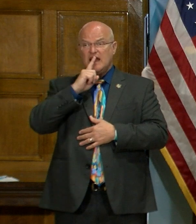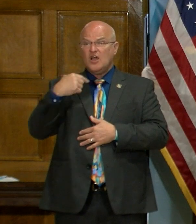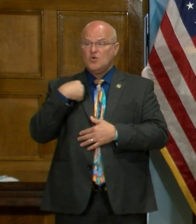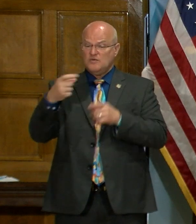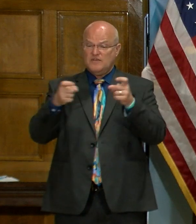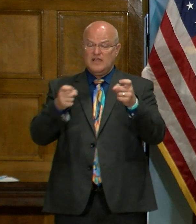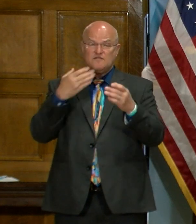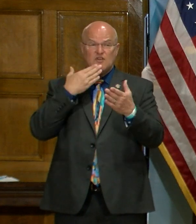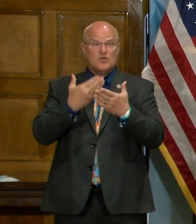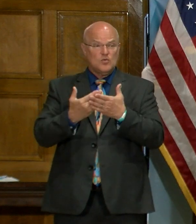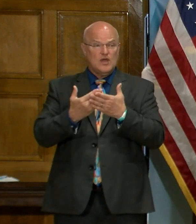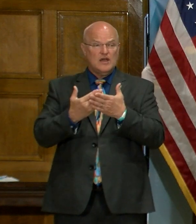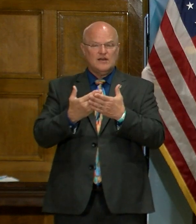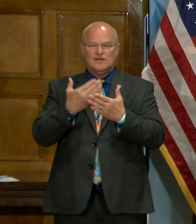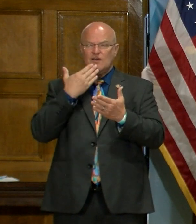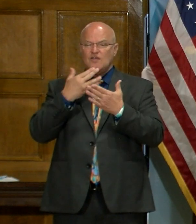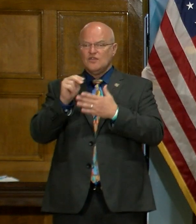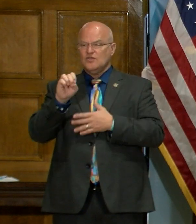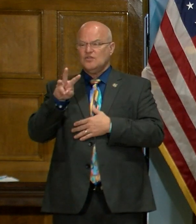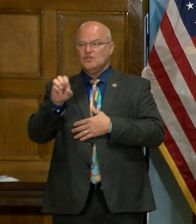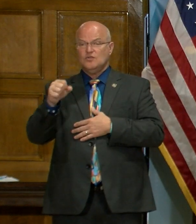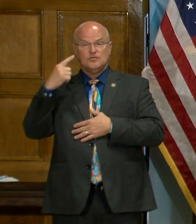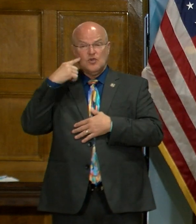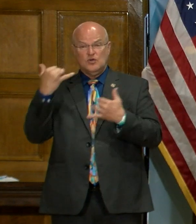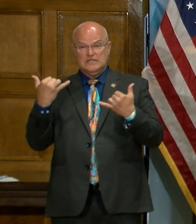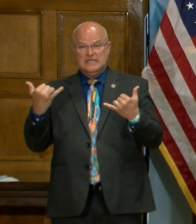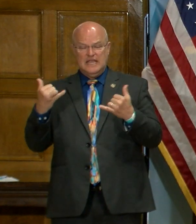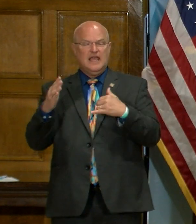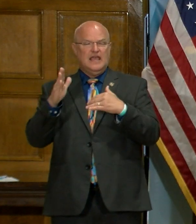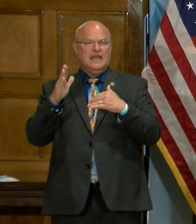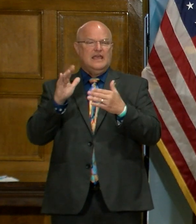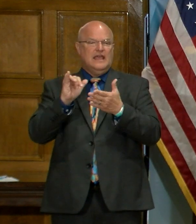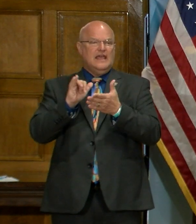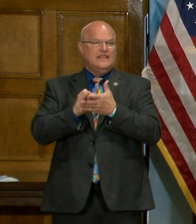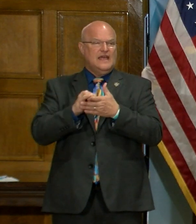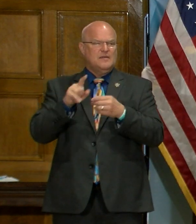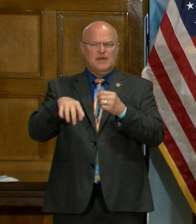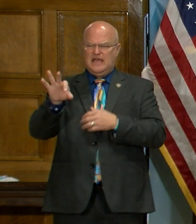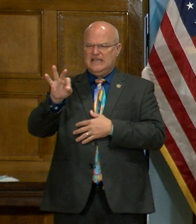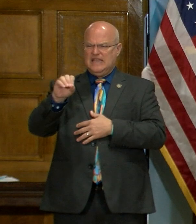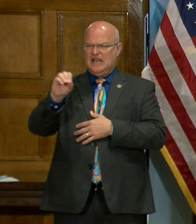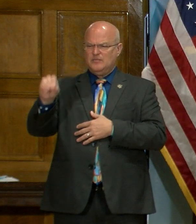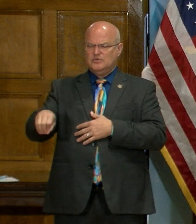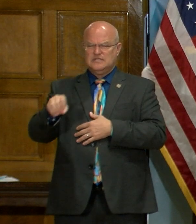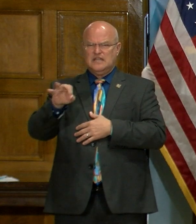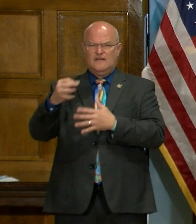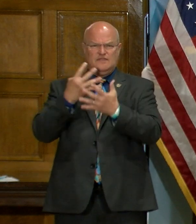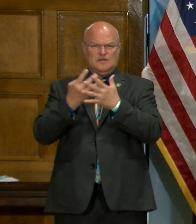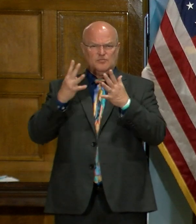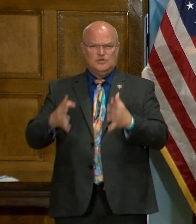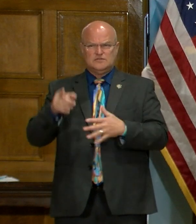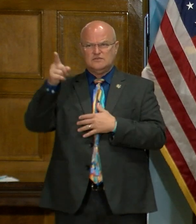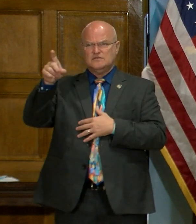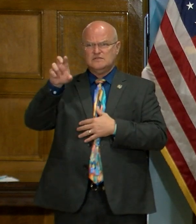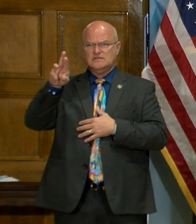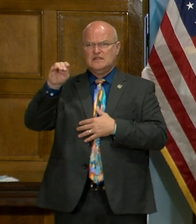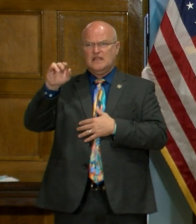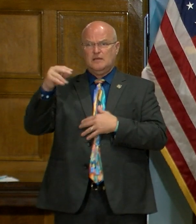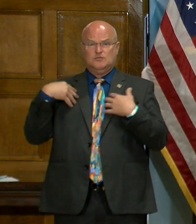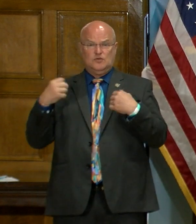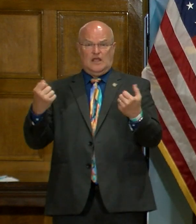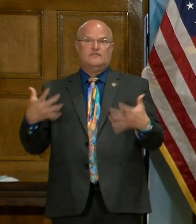we've handled it very well. The good news that you heard today was about 90% of the inmates at Cummins